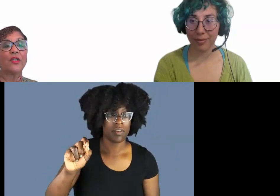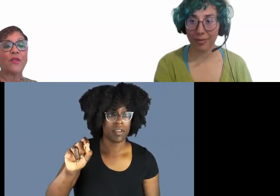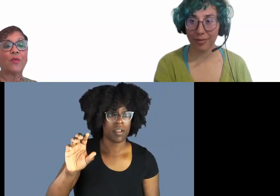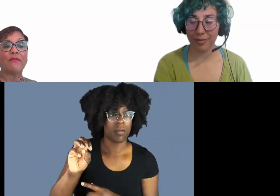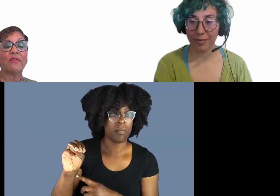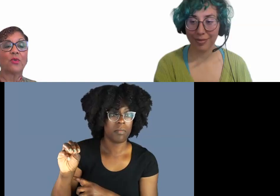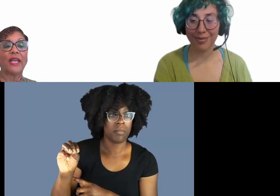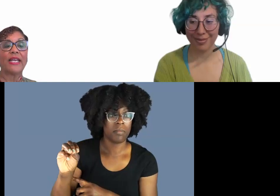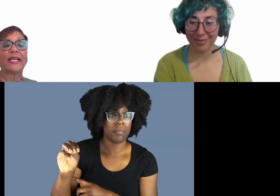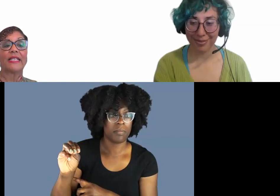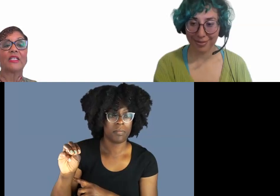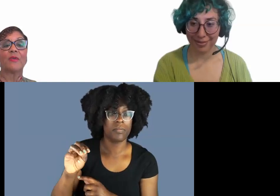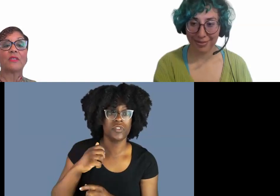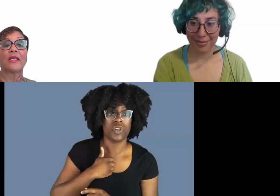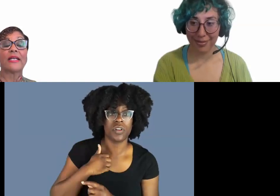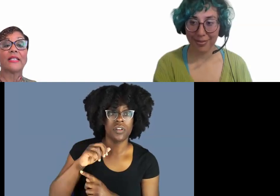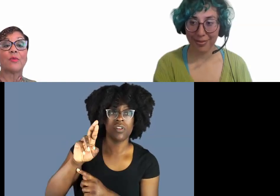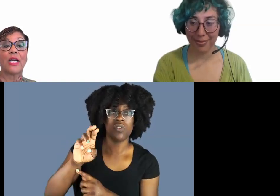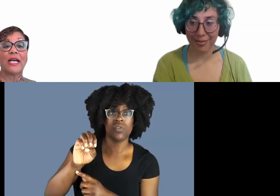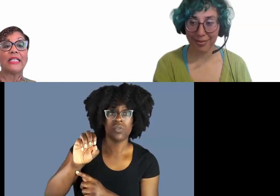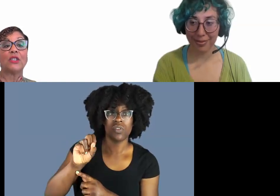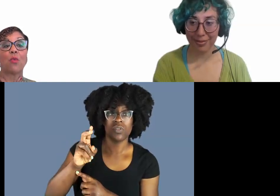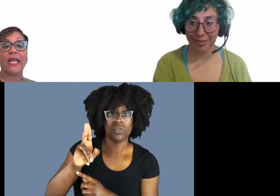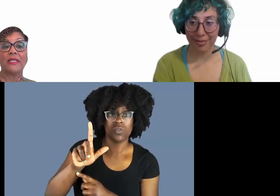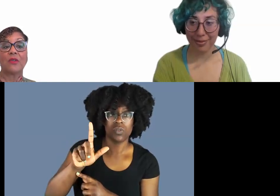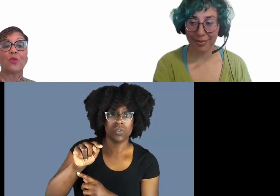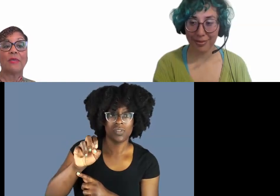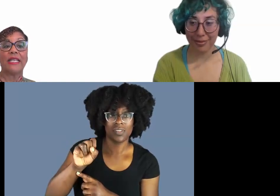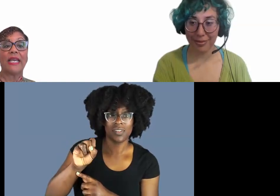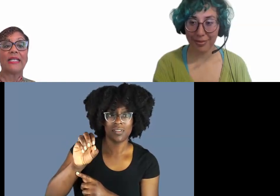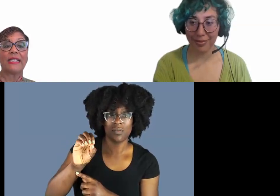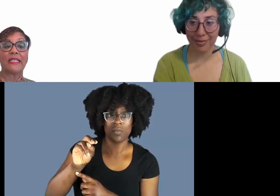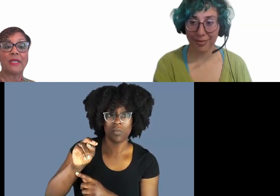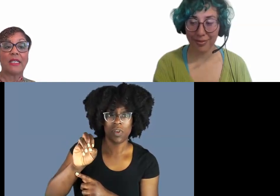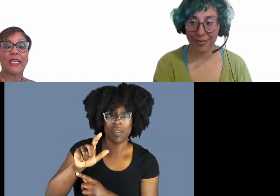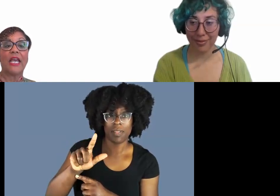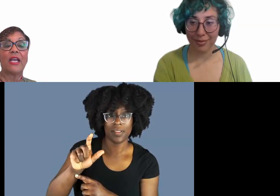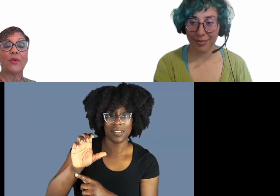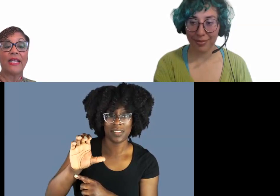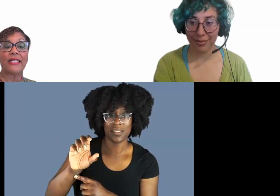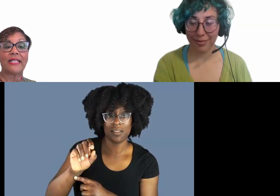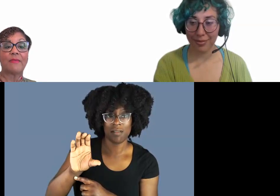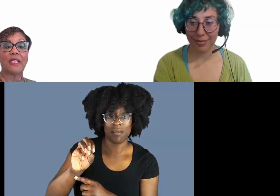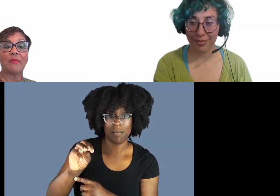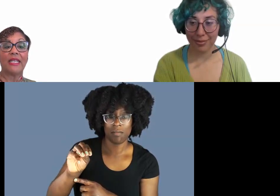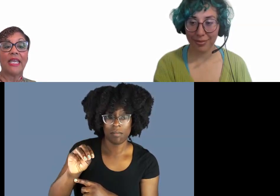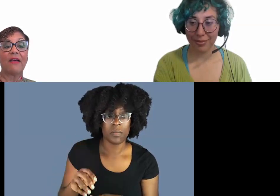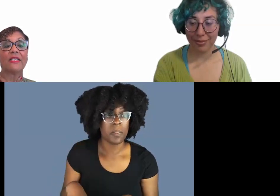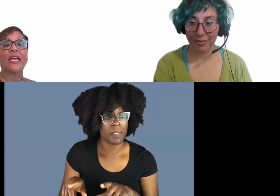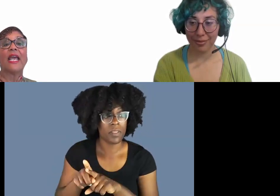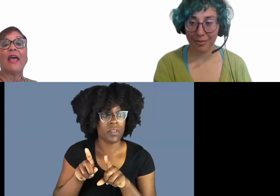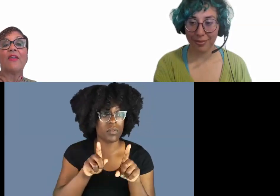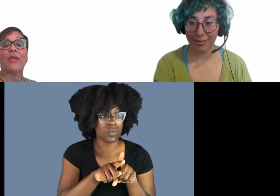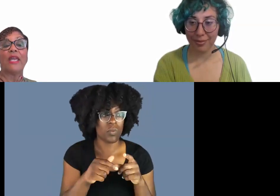on here know that we have done creating accessible content twice, social media and accessibility, creating accessibility